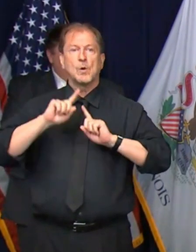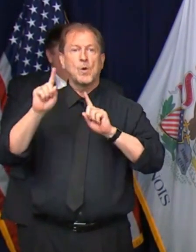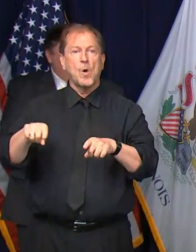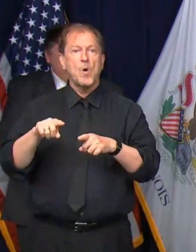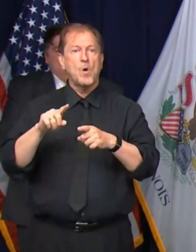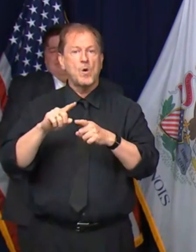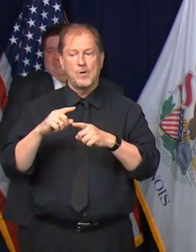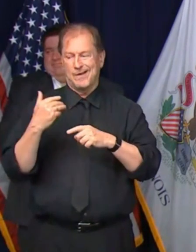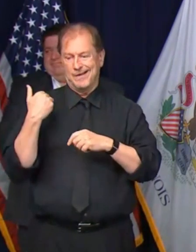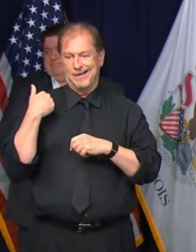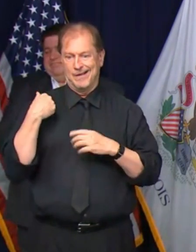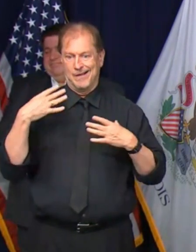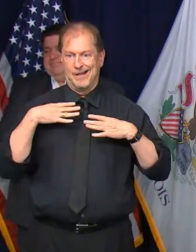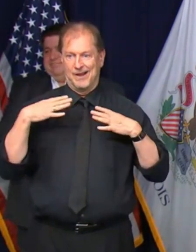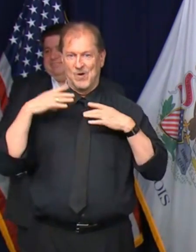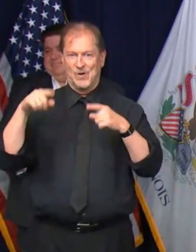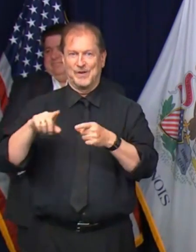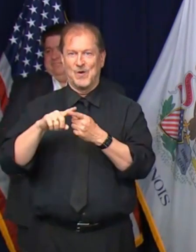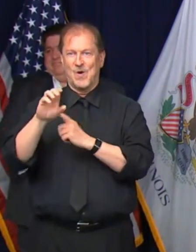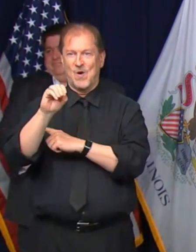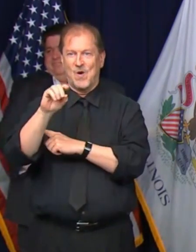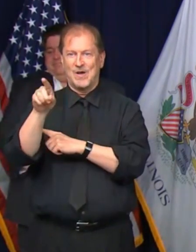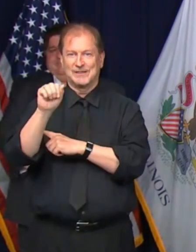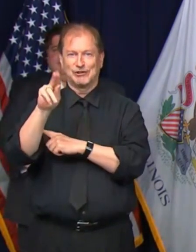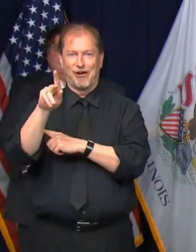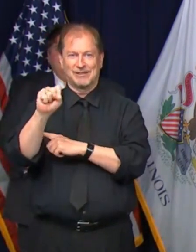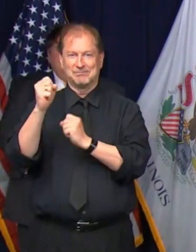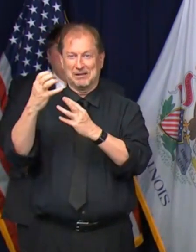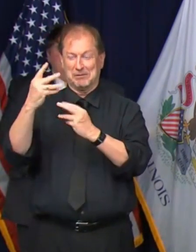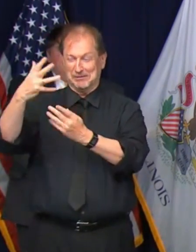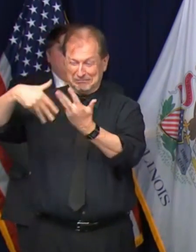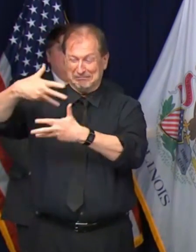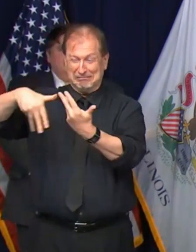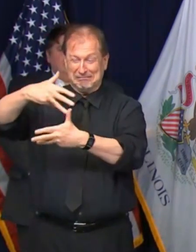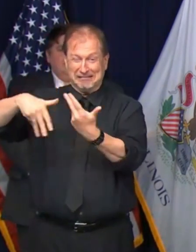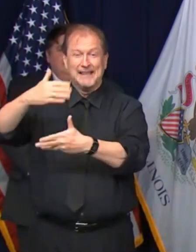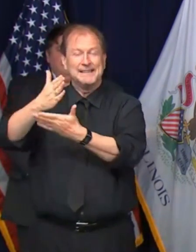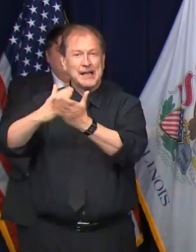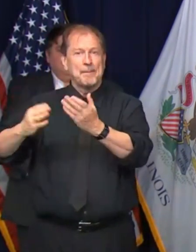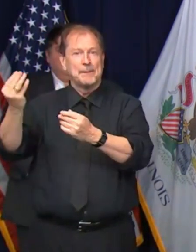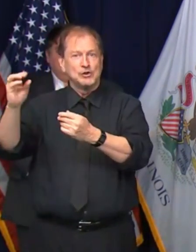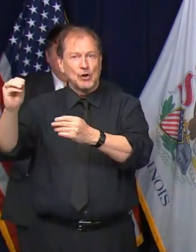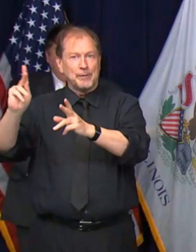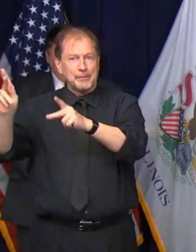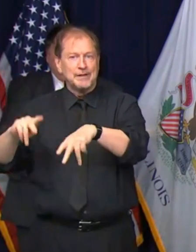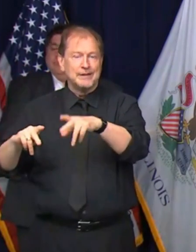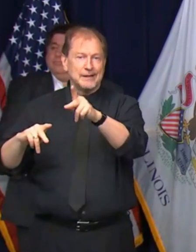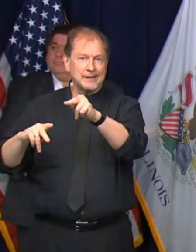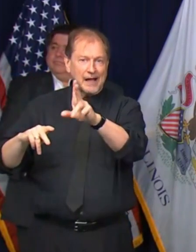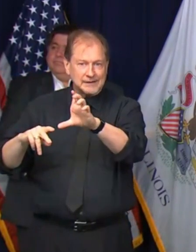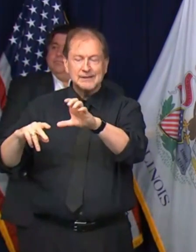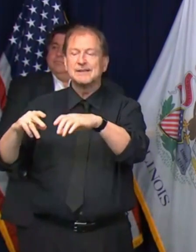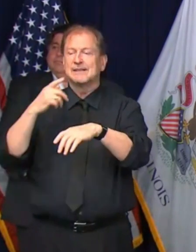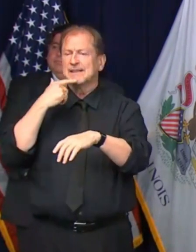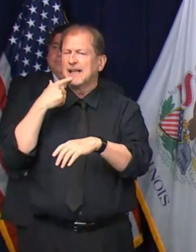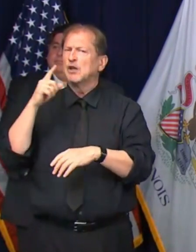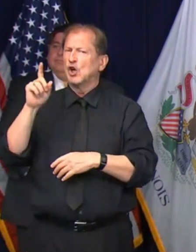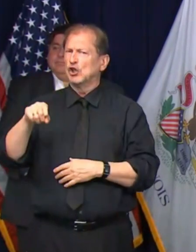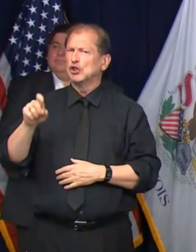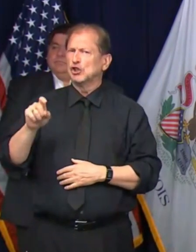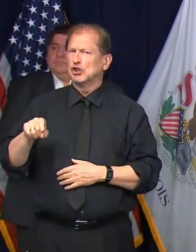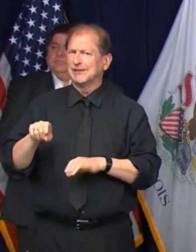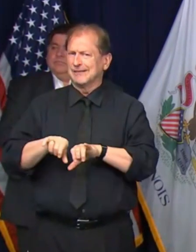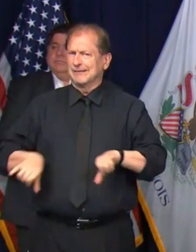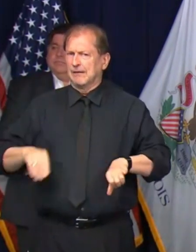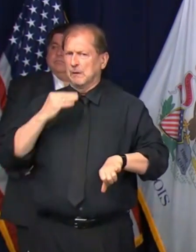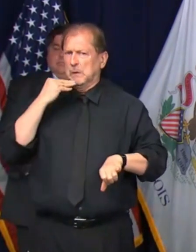Day weekend? It's a popular destination for folks in the Metro East, and some Missouri counties in Kansas have issued a self-quarantine recommendation. That's from